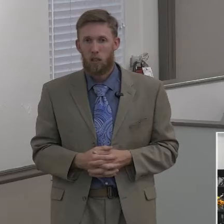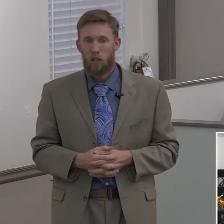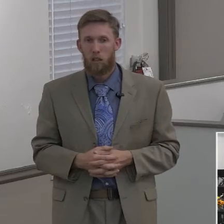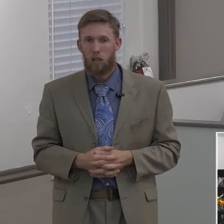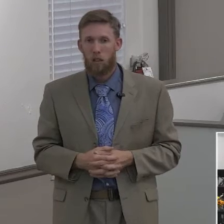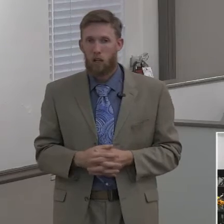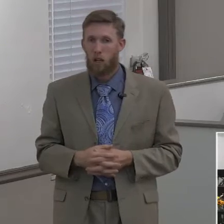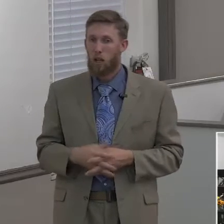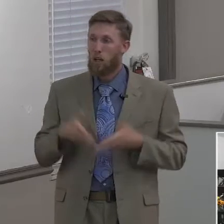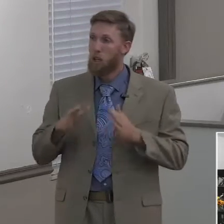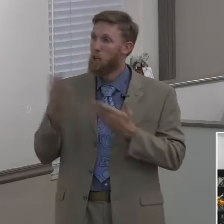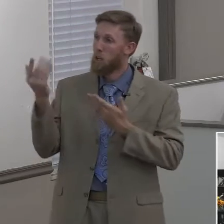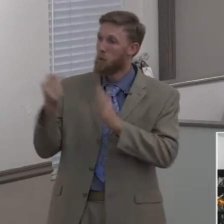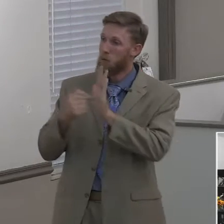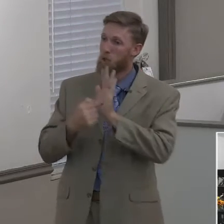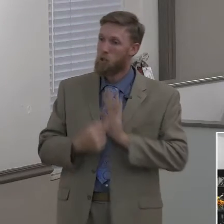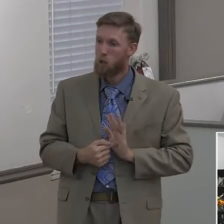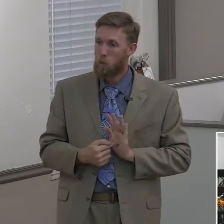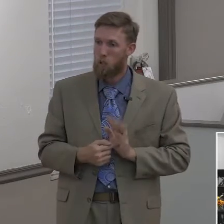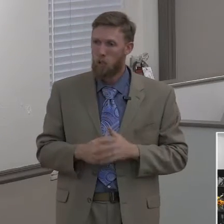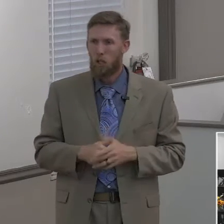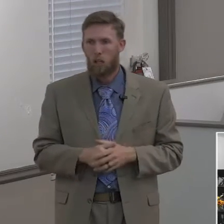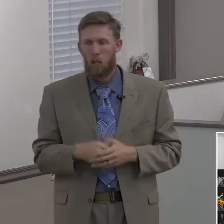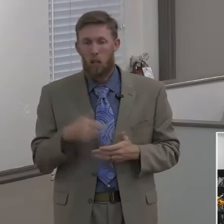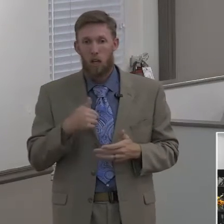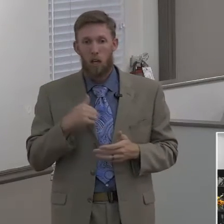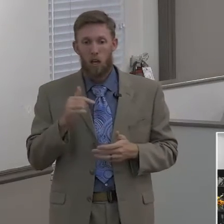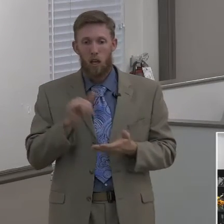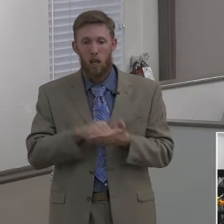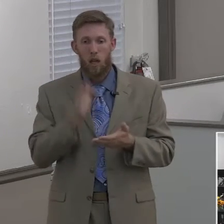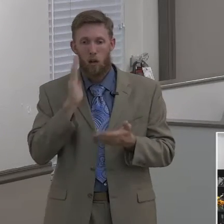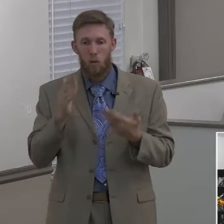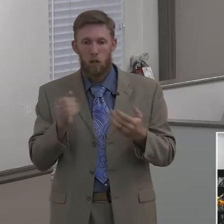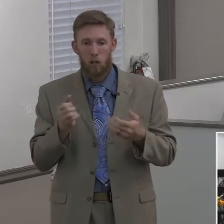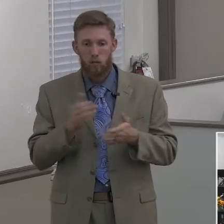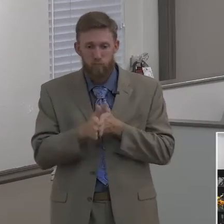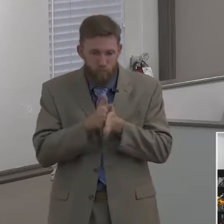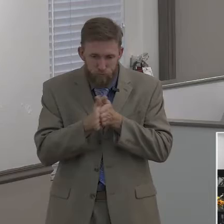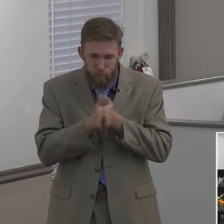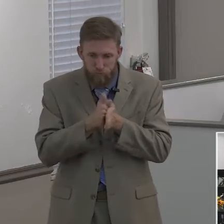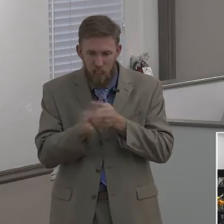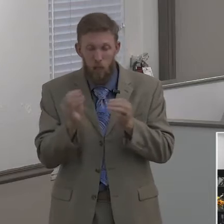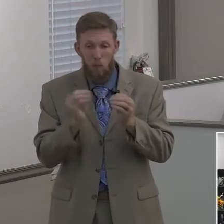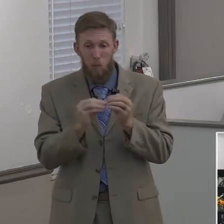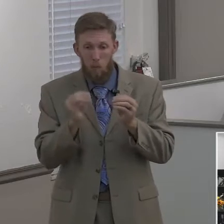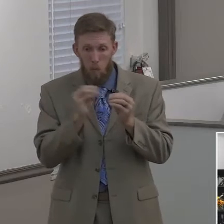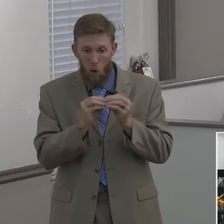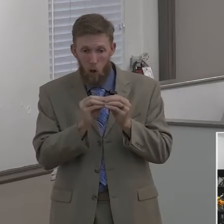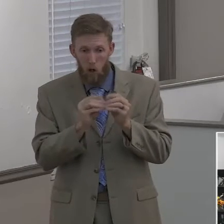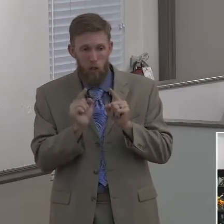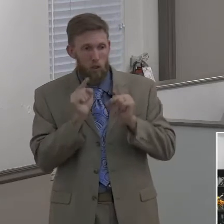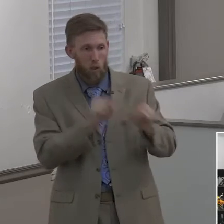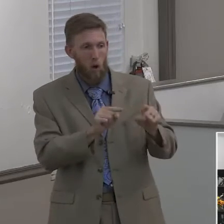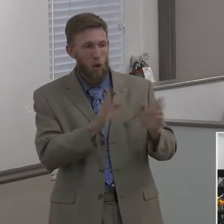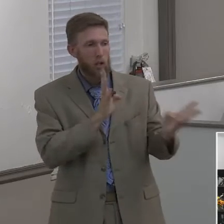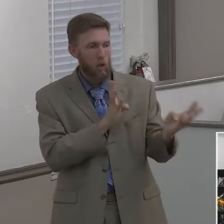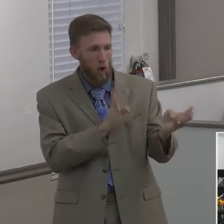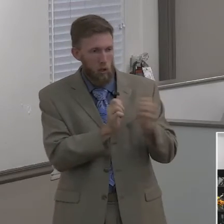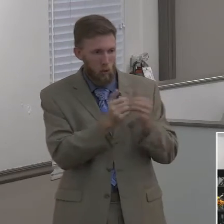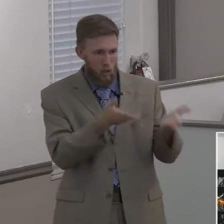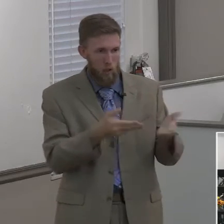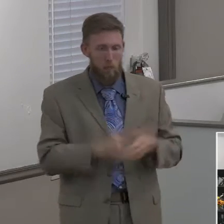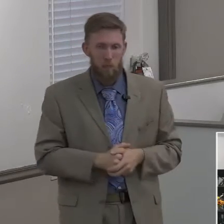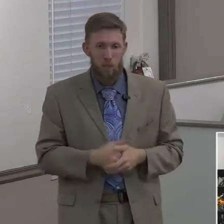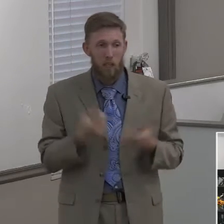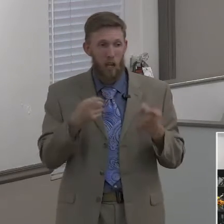Then that's going to give me a greater motivation to go and talk to that person. Amen?